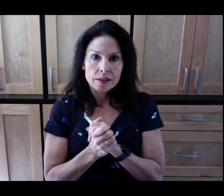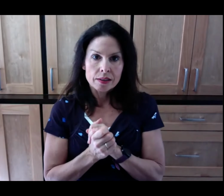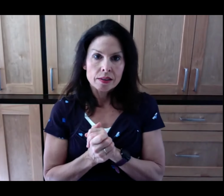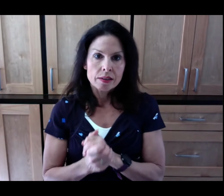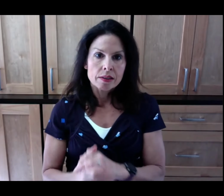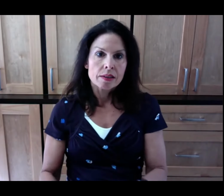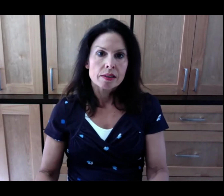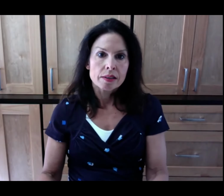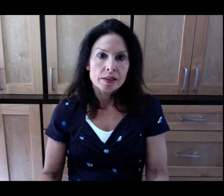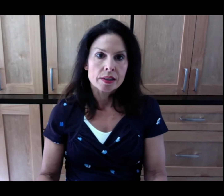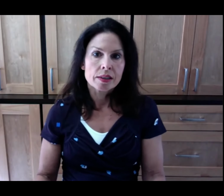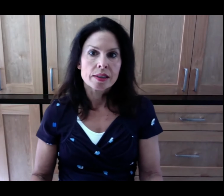using OER in person?